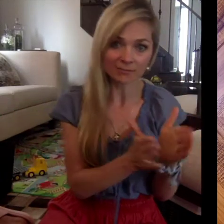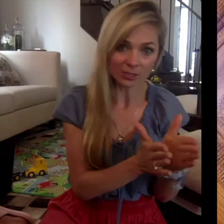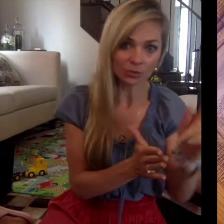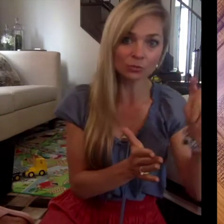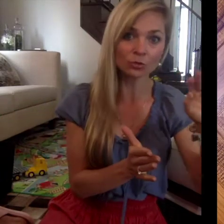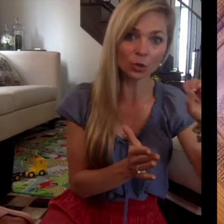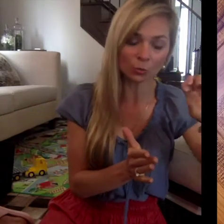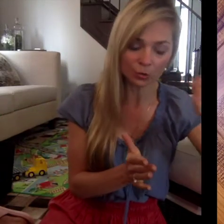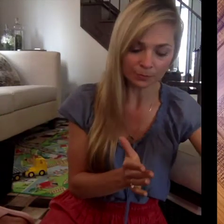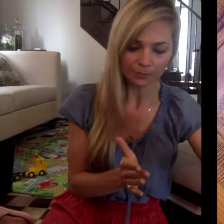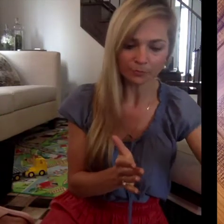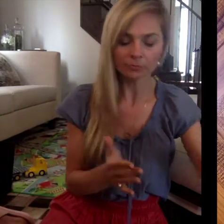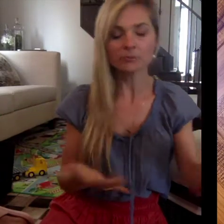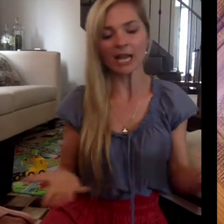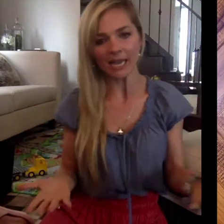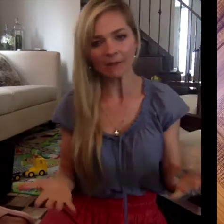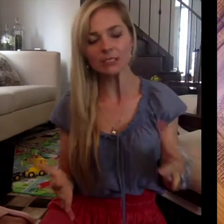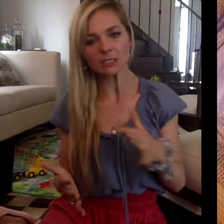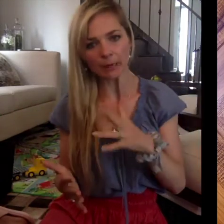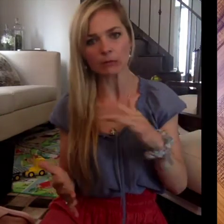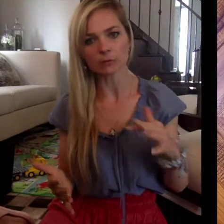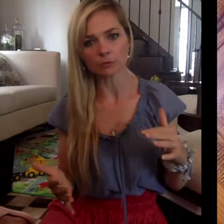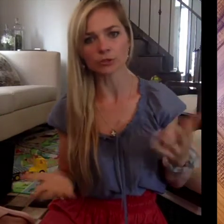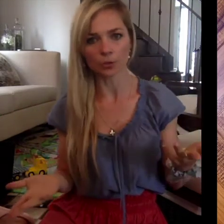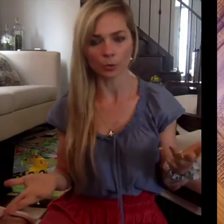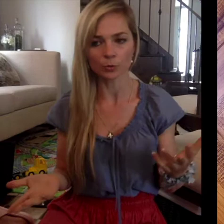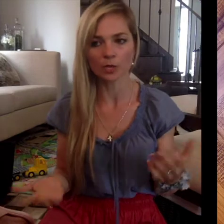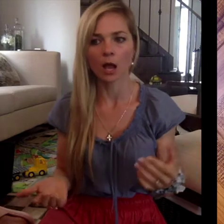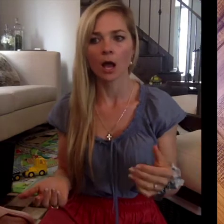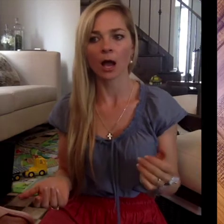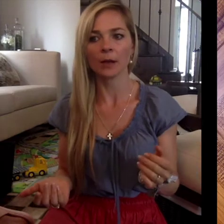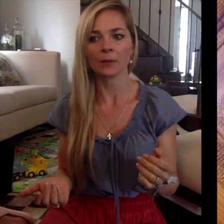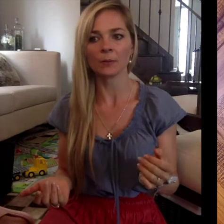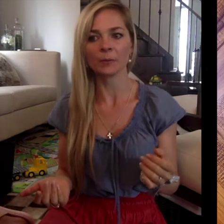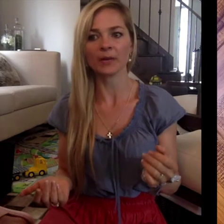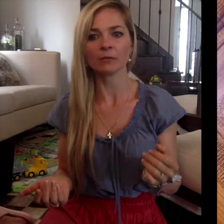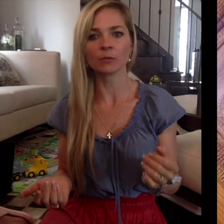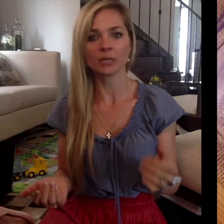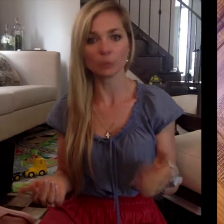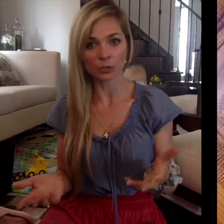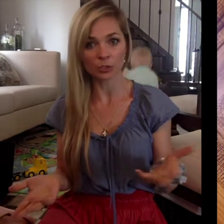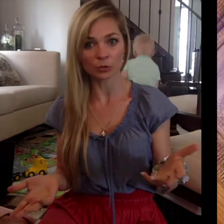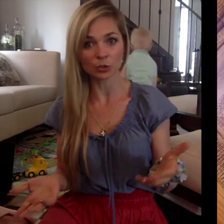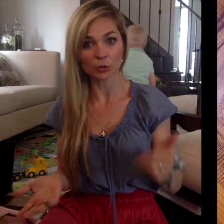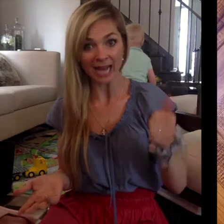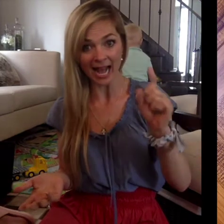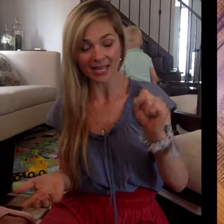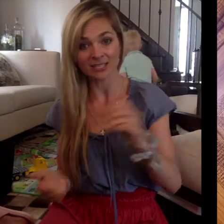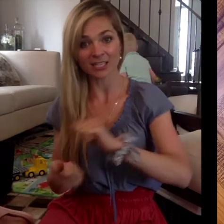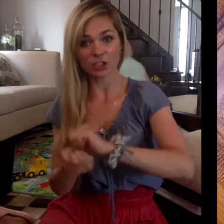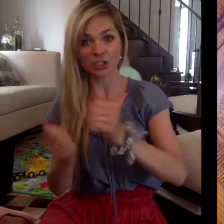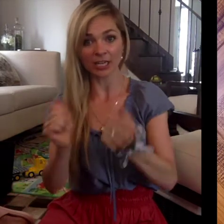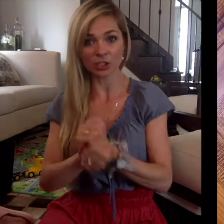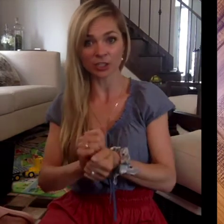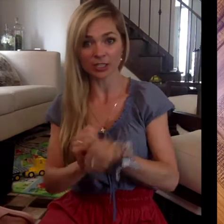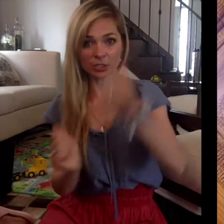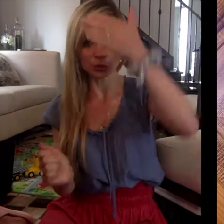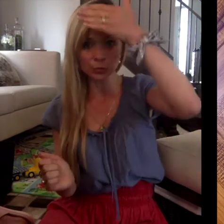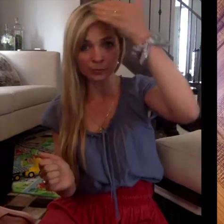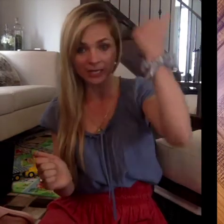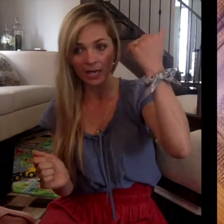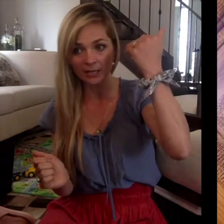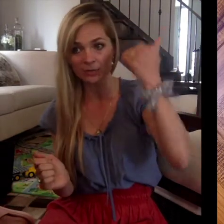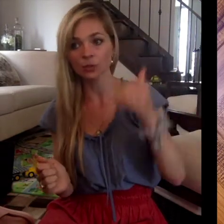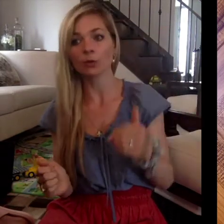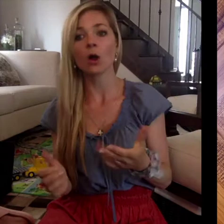10 little toes. I have to spell the word toes, but when it uses the word as, I changed it